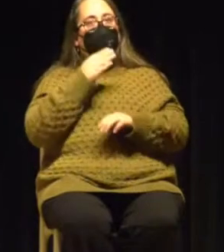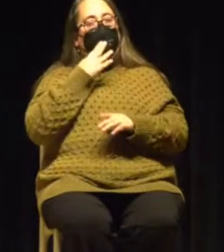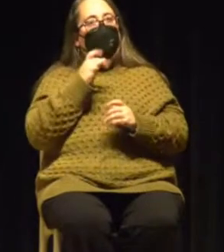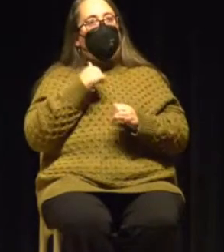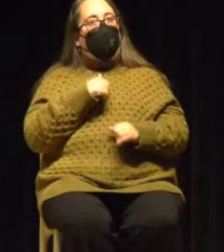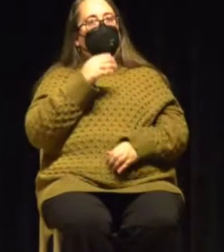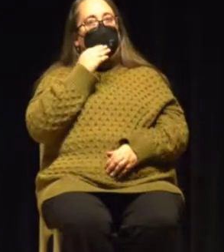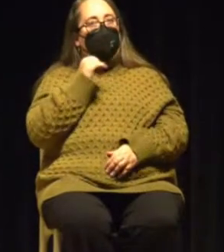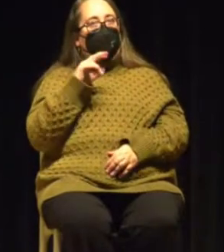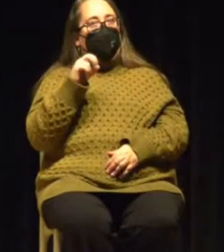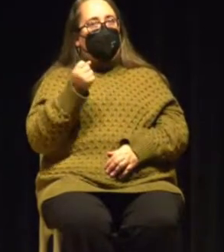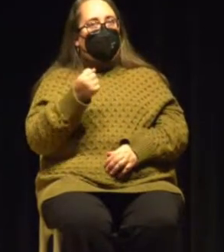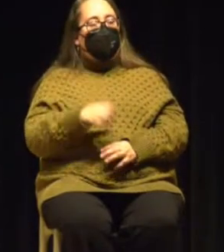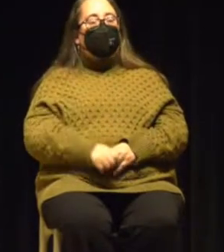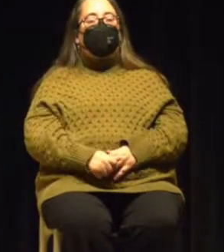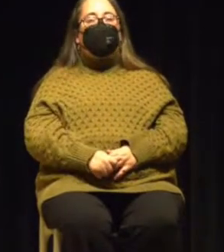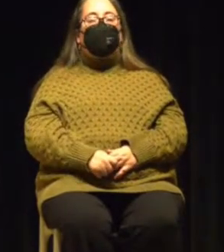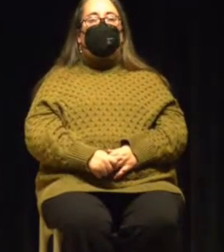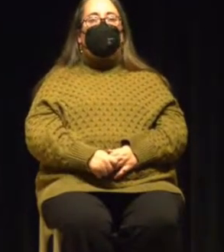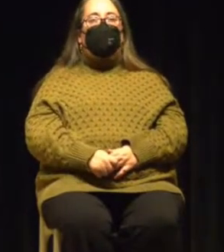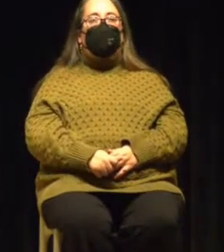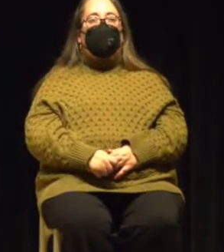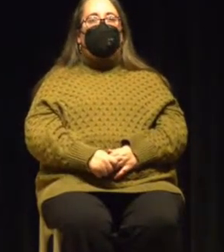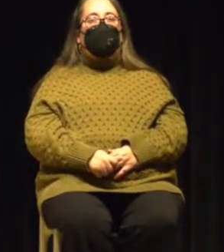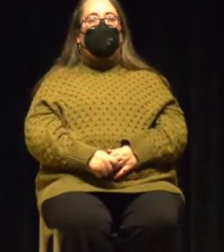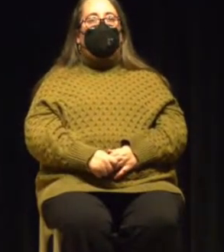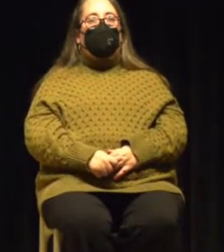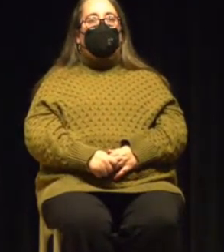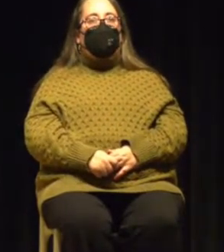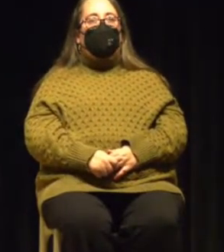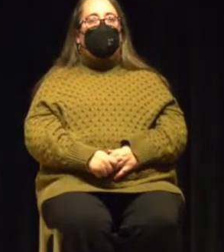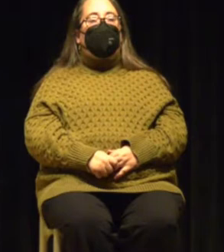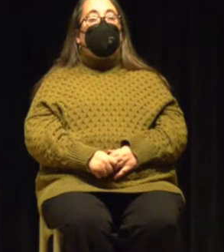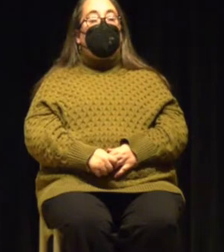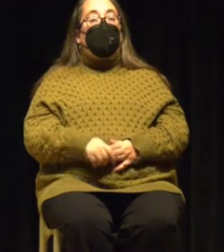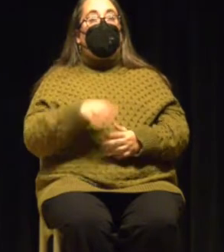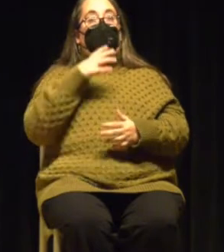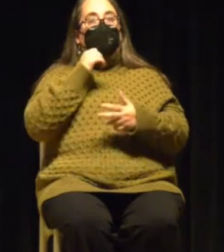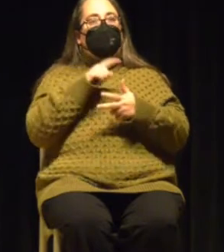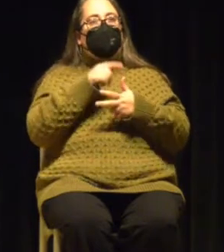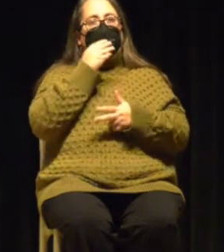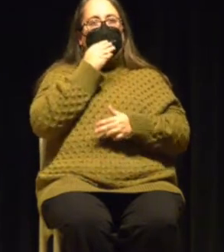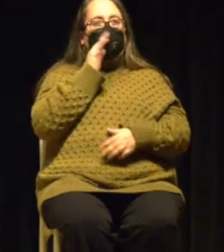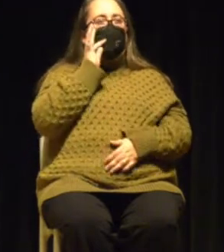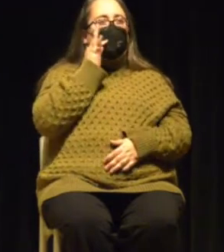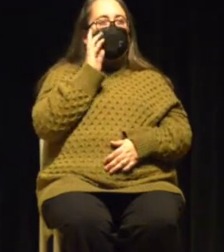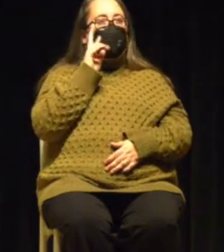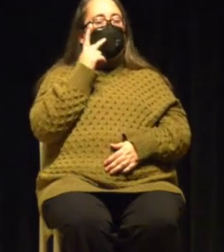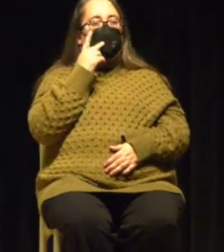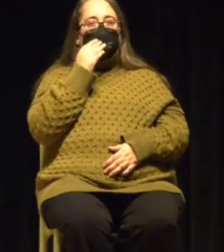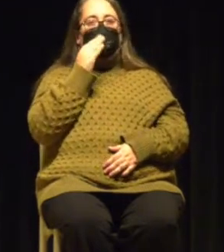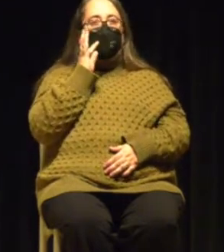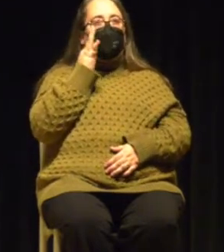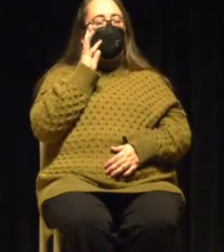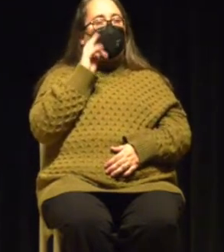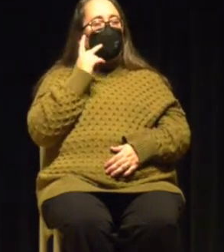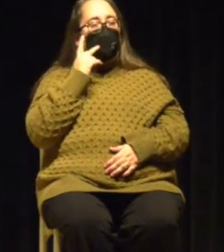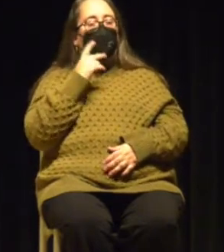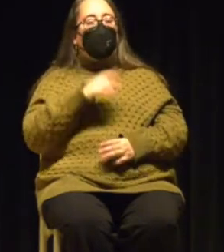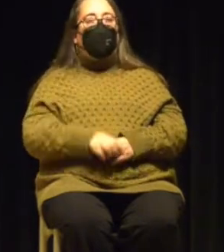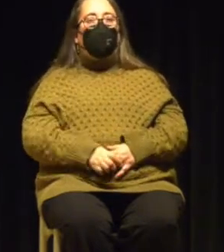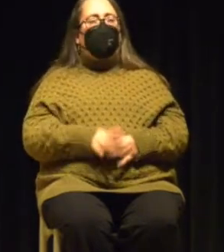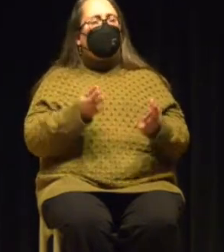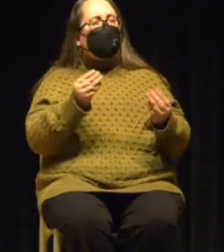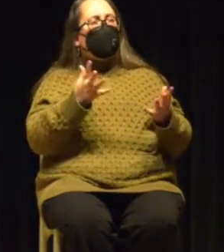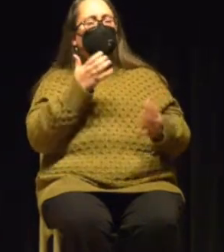ate in my 30s. And by the time my elder one was about 10 or 12, and I'd say, eat fruits and vegetables, thinking, what's